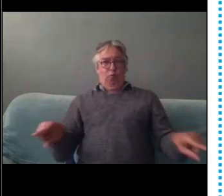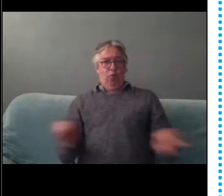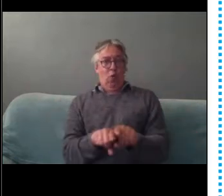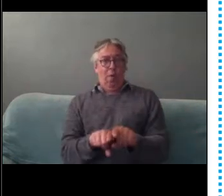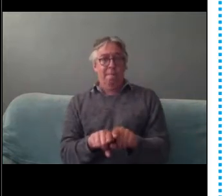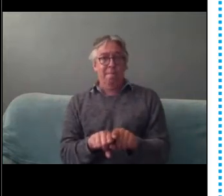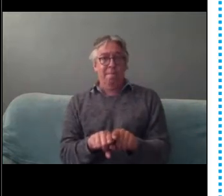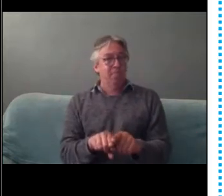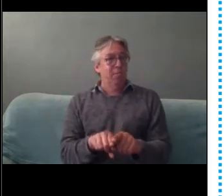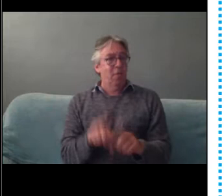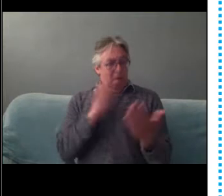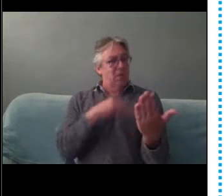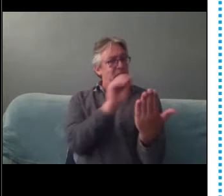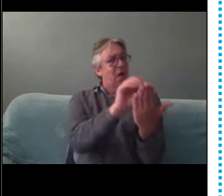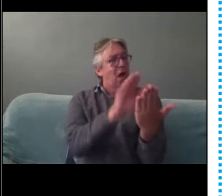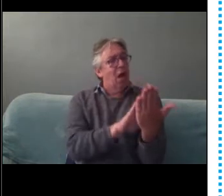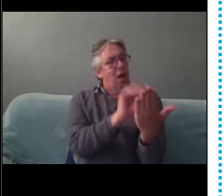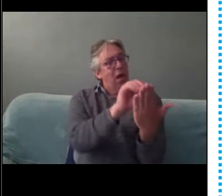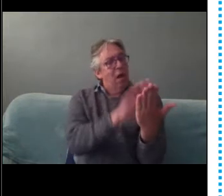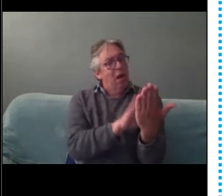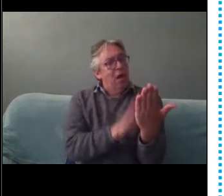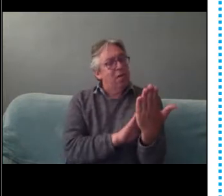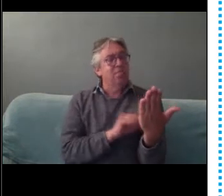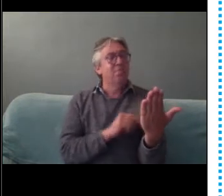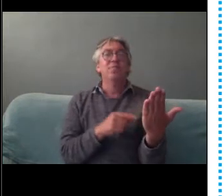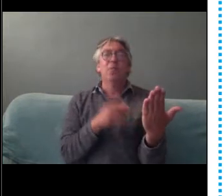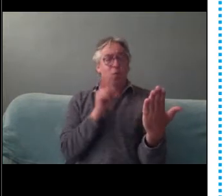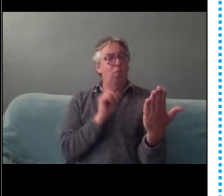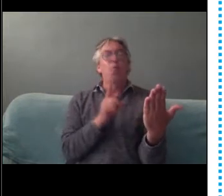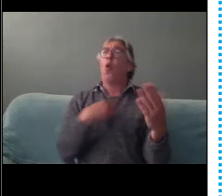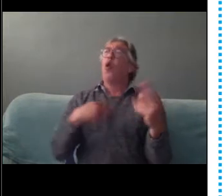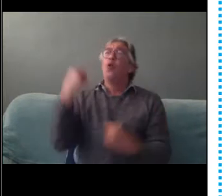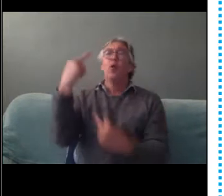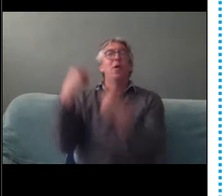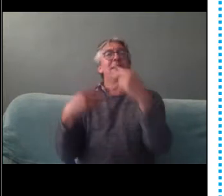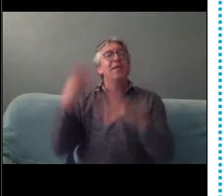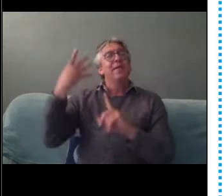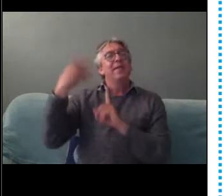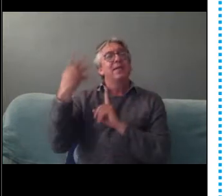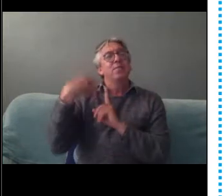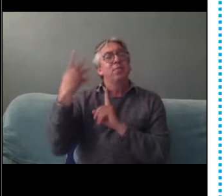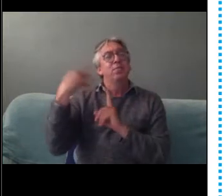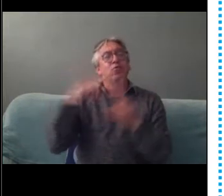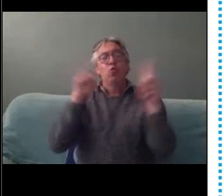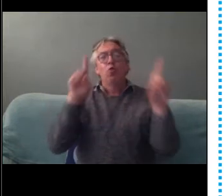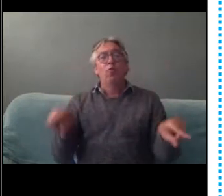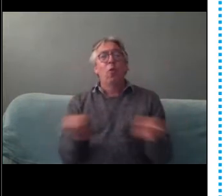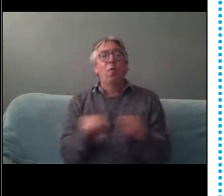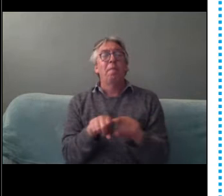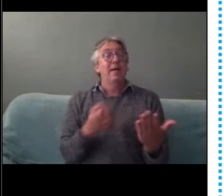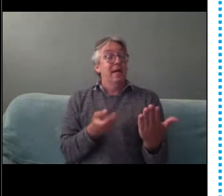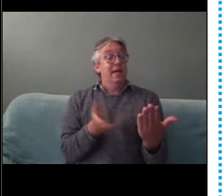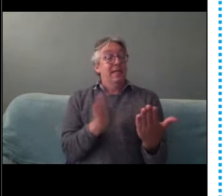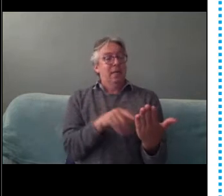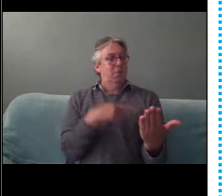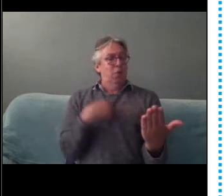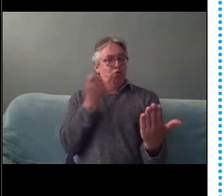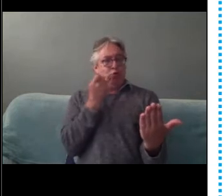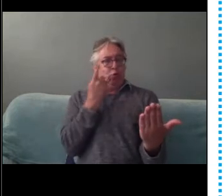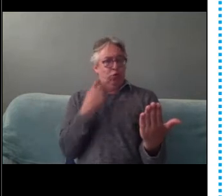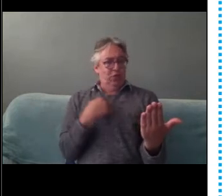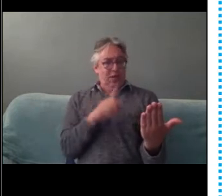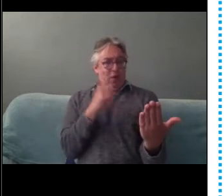know what they can say, what they can't say. Sometimes also they're ashamed. Sometimes you have cultural barriers. So